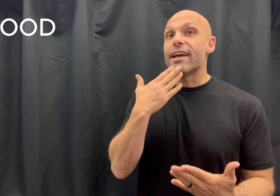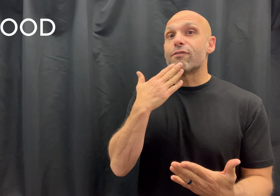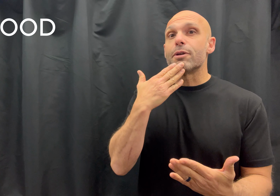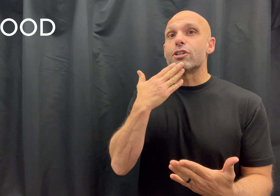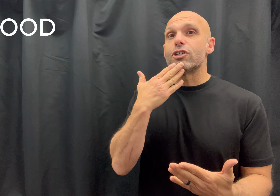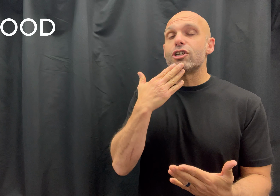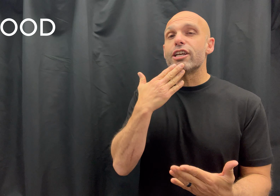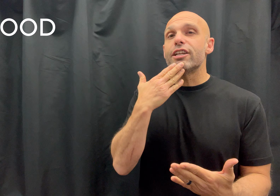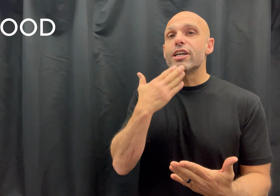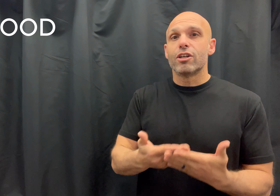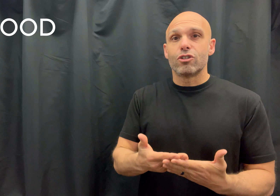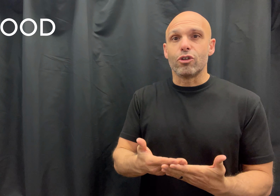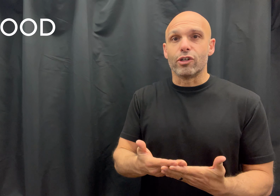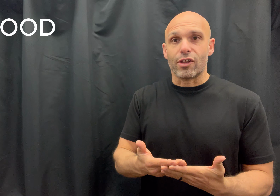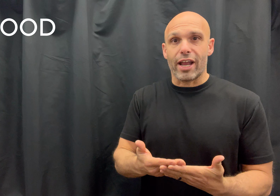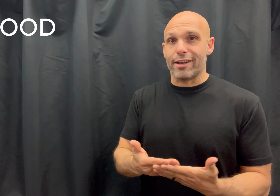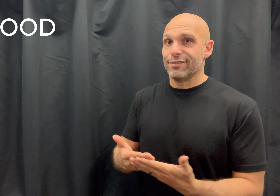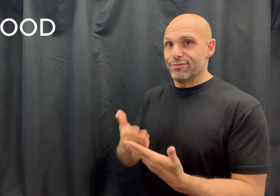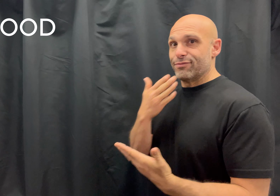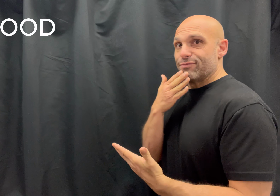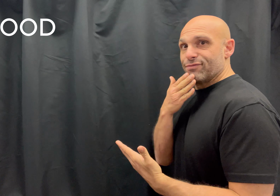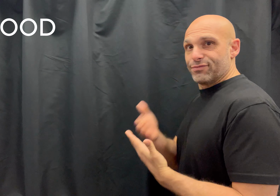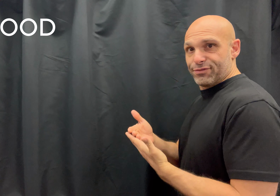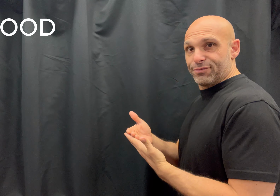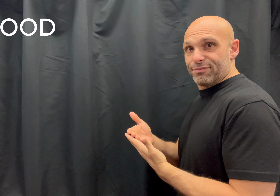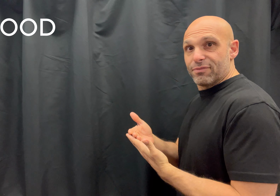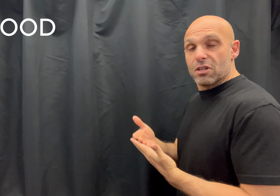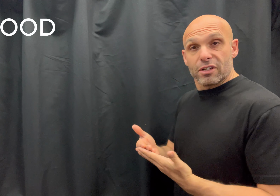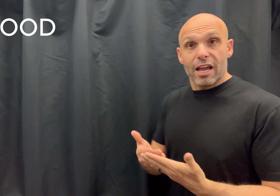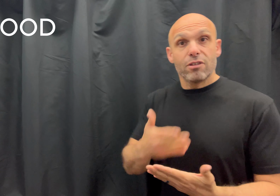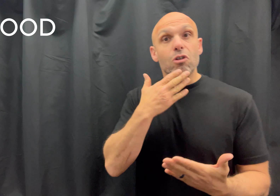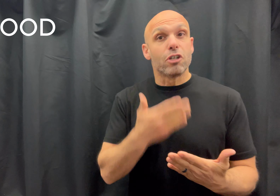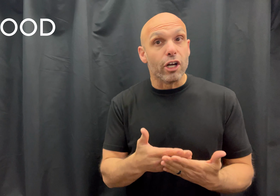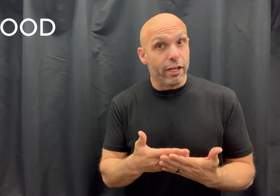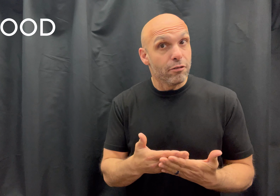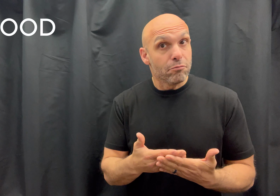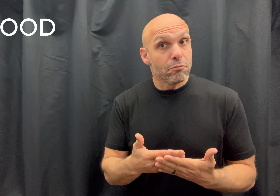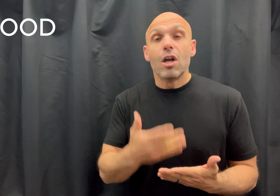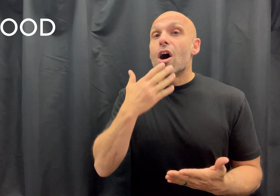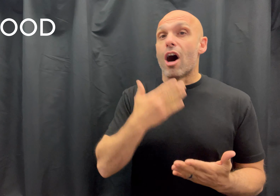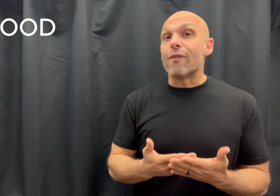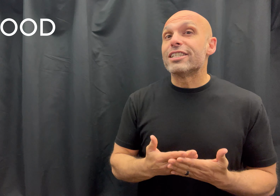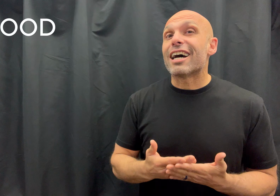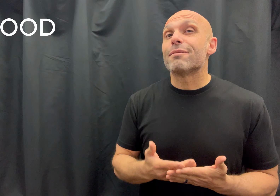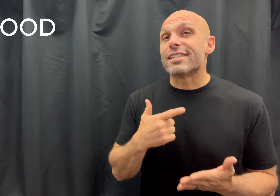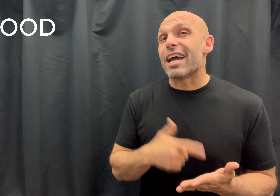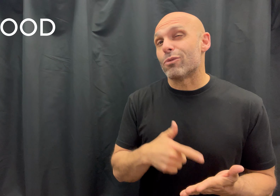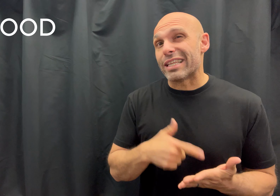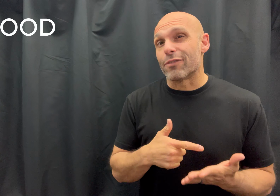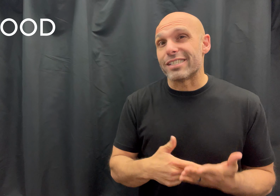from your chin to your other hand. Okay, so good. Oftentimes signed without this